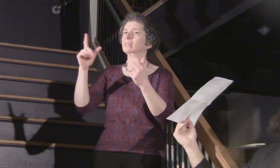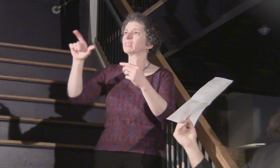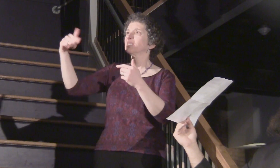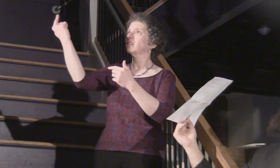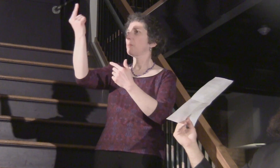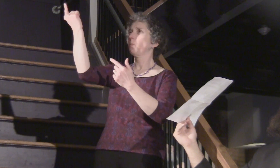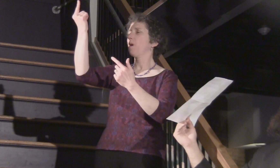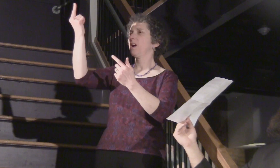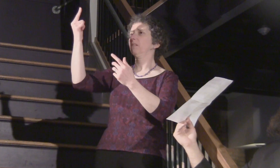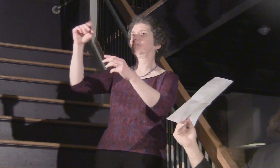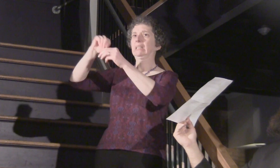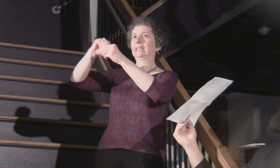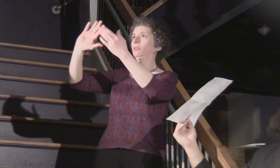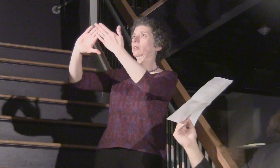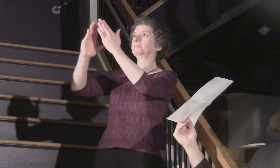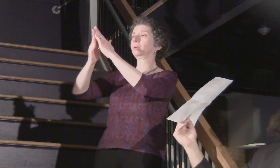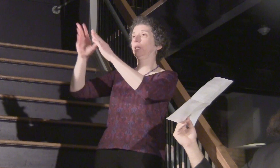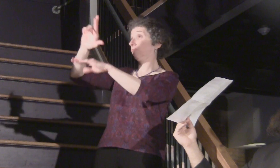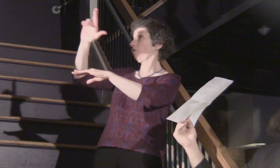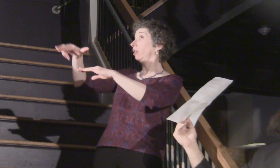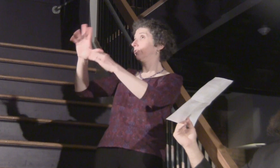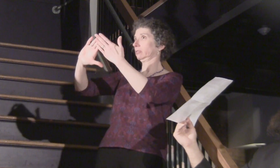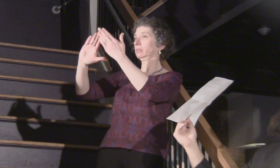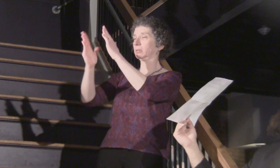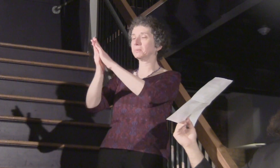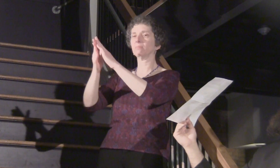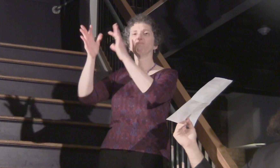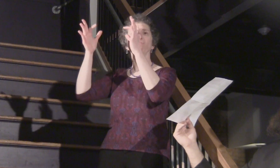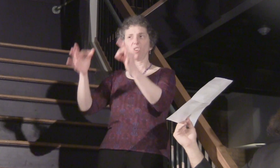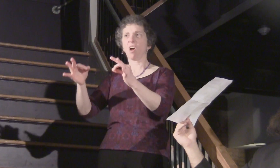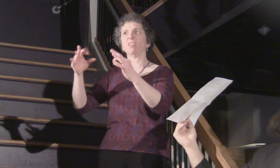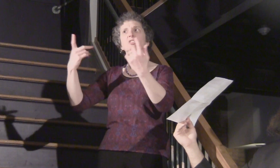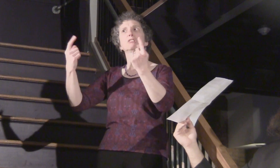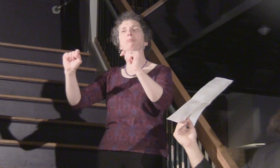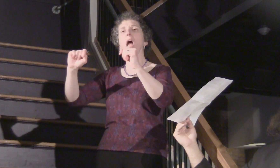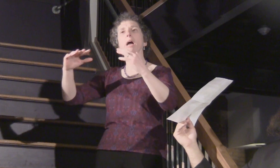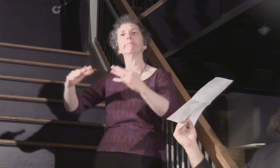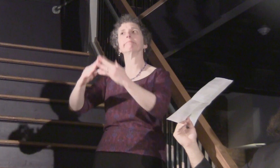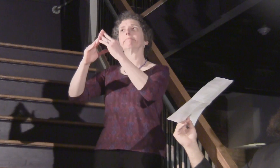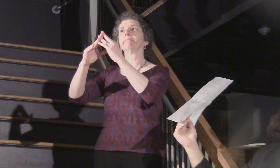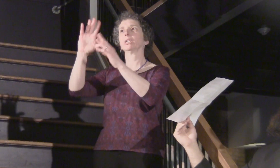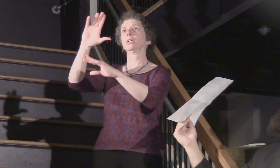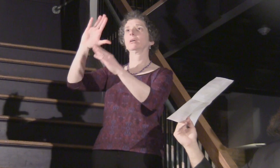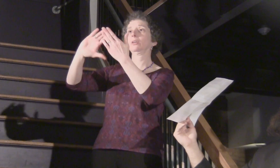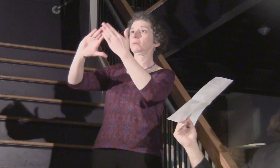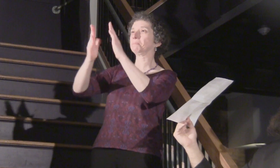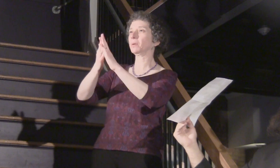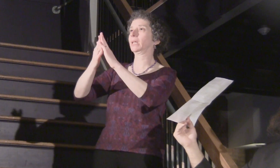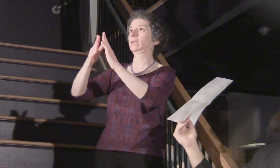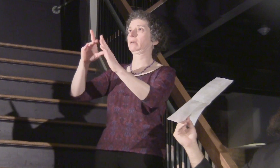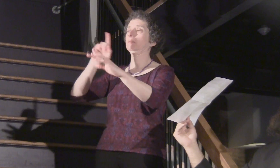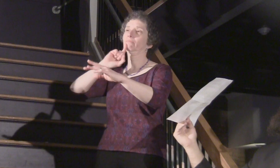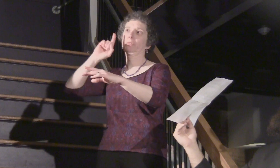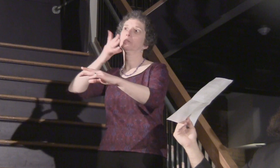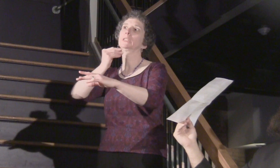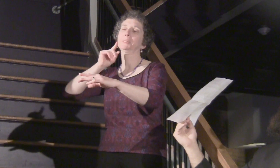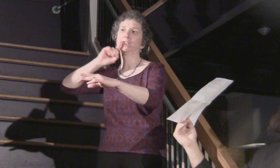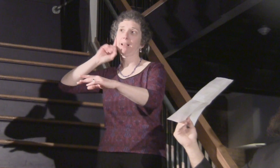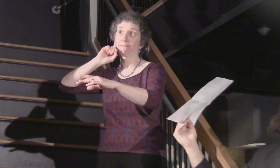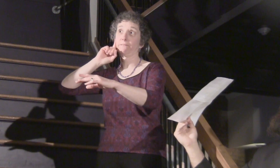1979, and someone in the community in Rochester decided to try and set up a Jewish